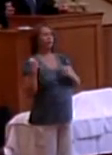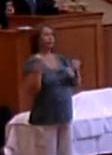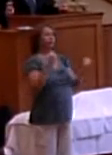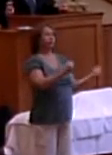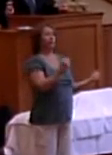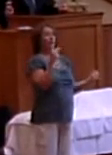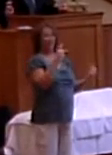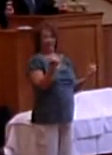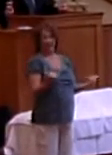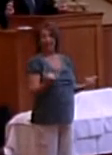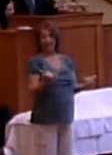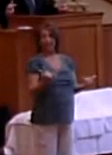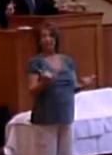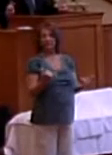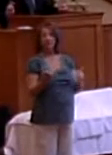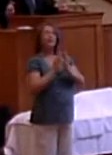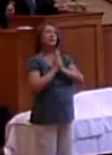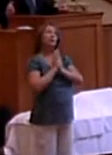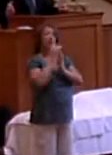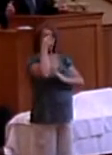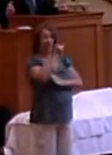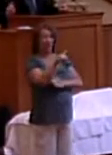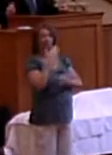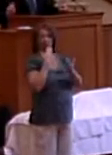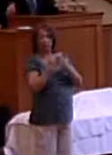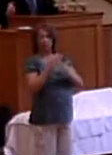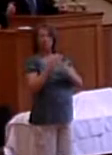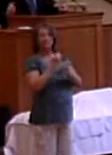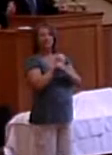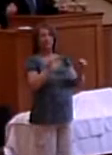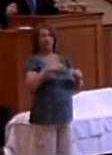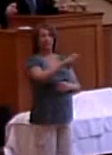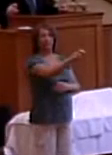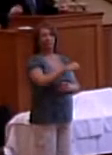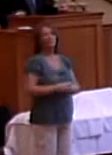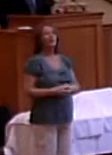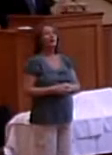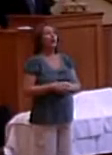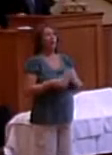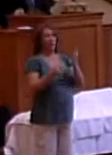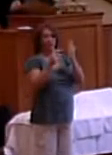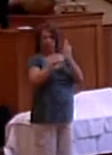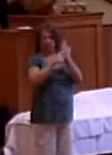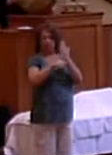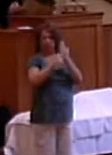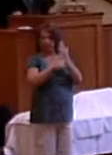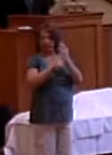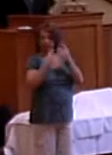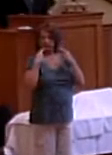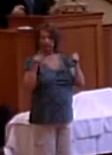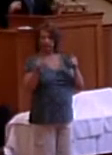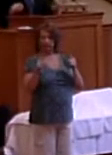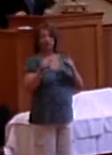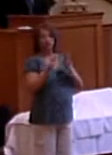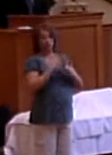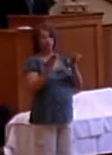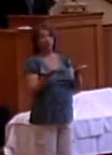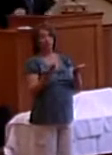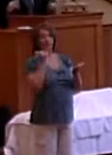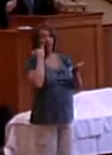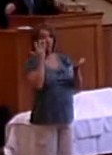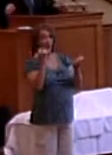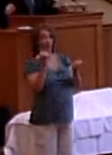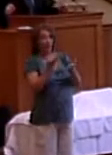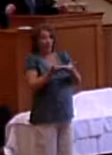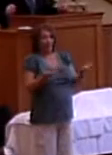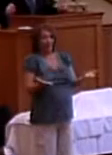speaking right now. So we need to lift them up in prayer as well. A couple of notes out of the bulletin. Definitely turn to this thing if you're looking for